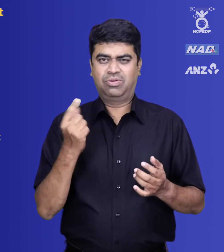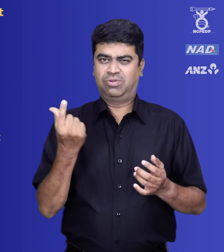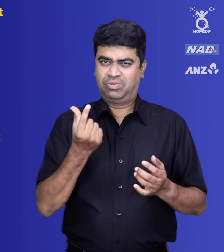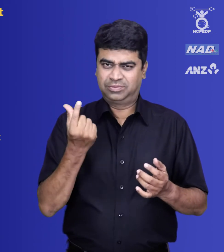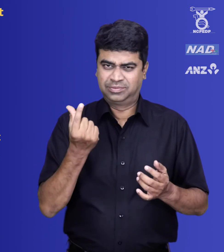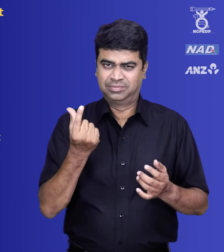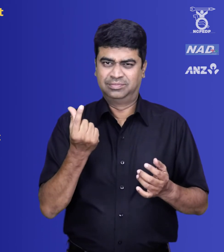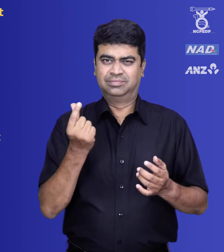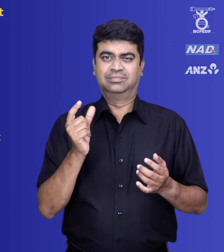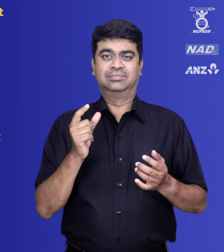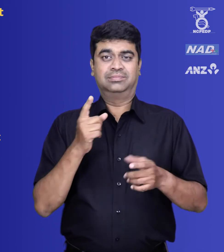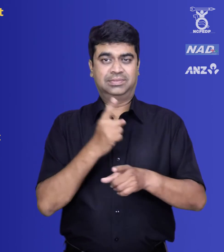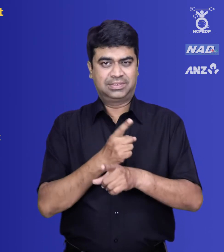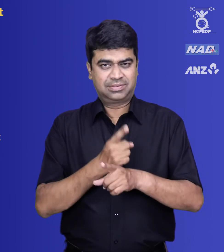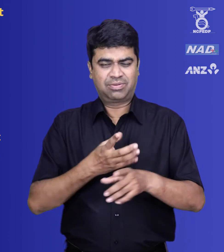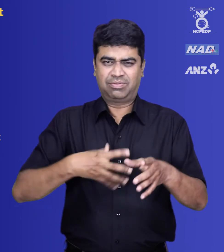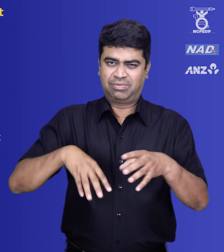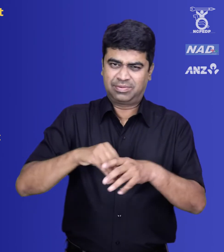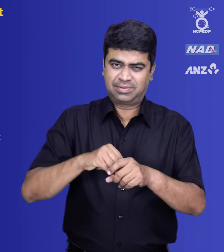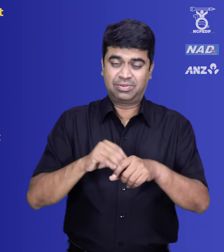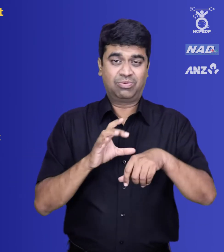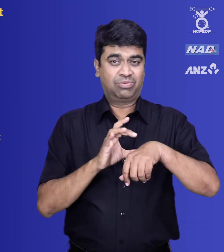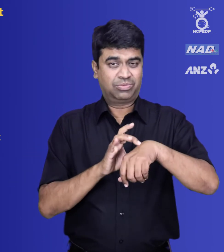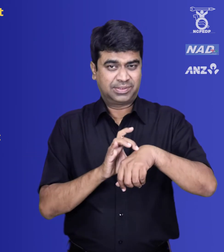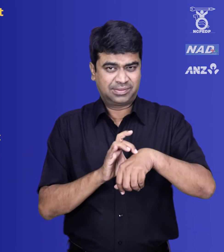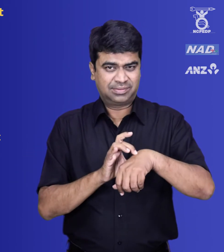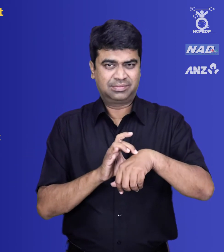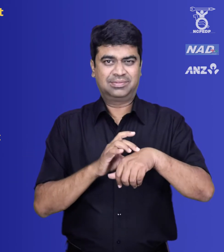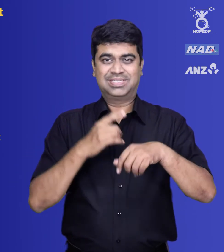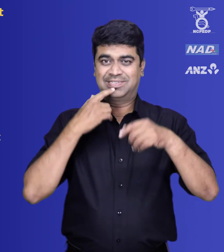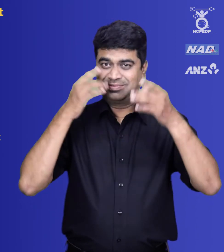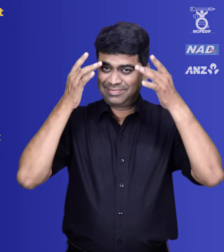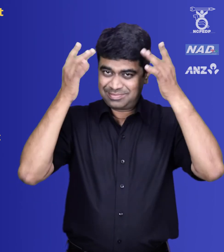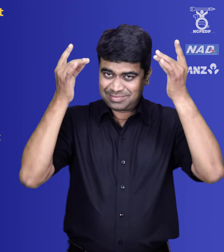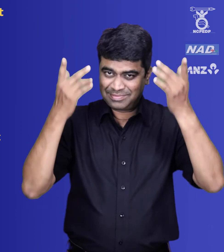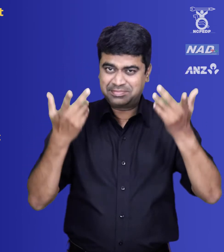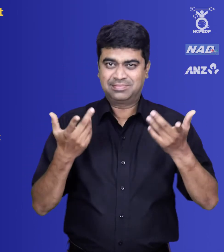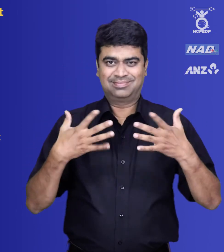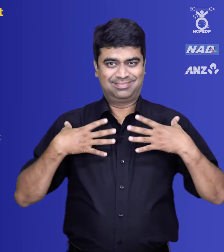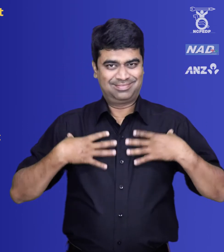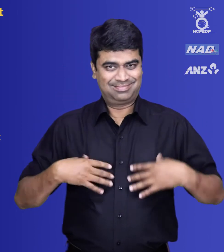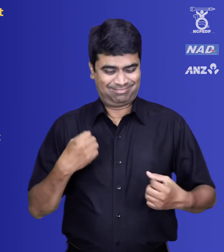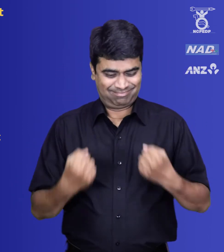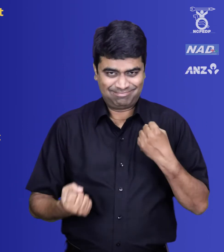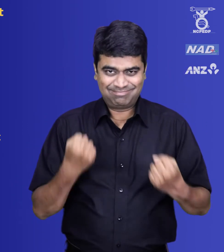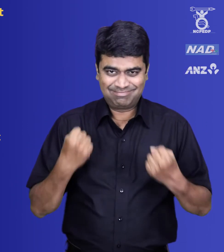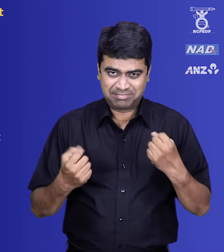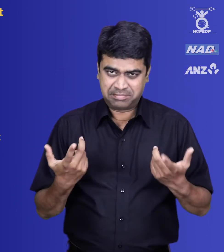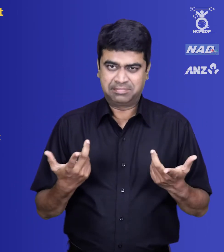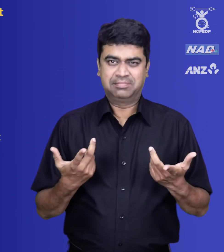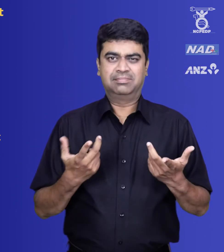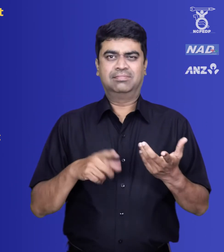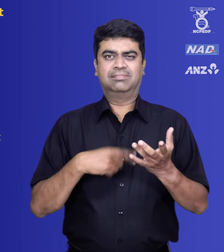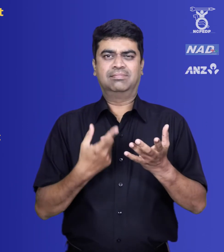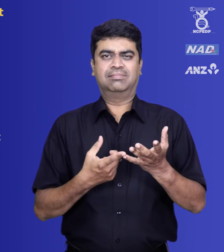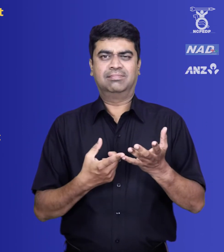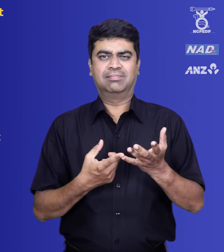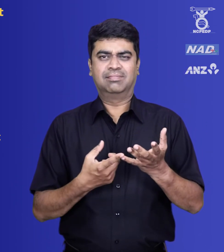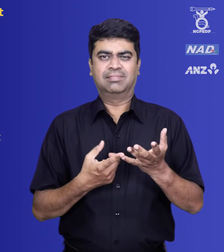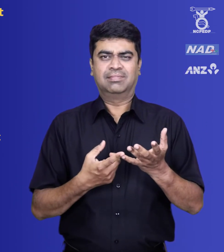university teachers, doctors, nurses, paramedical personnel, social welfare